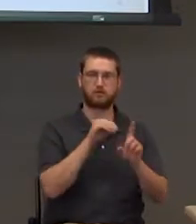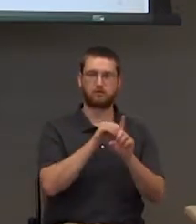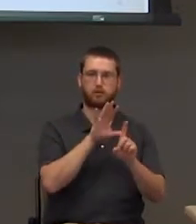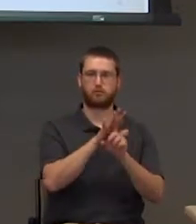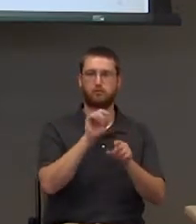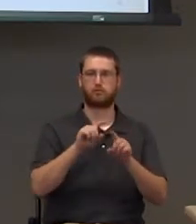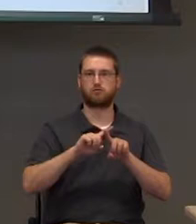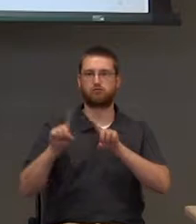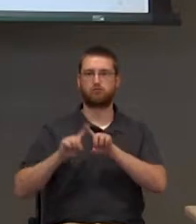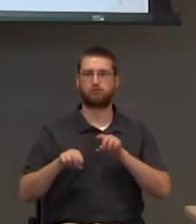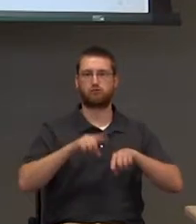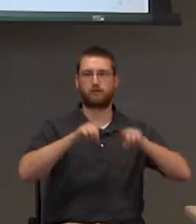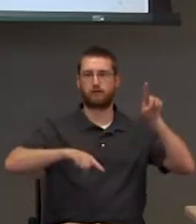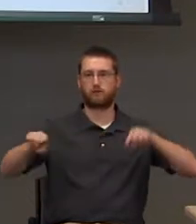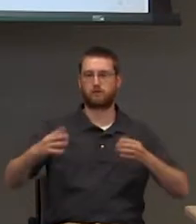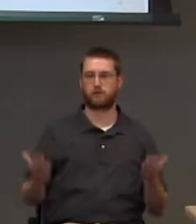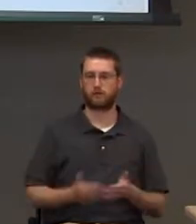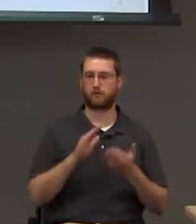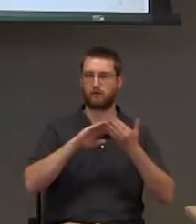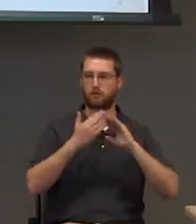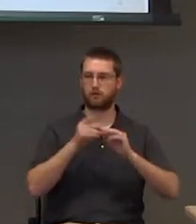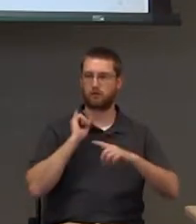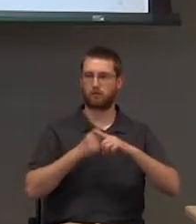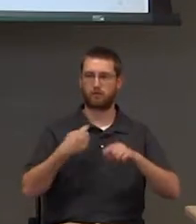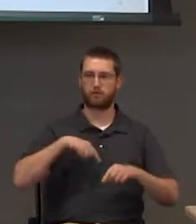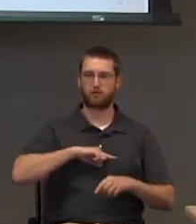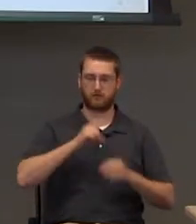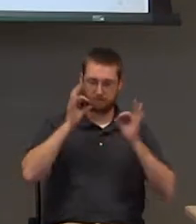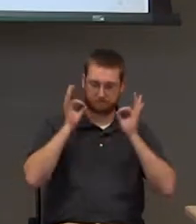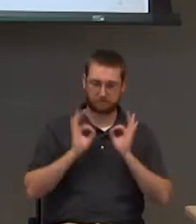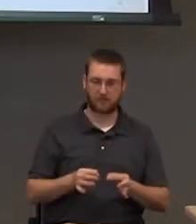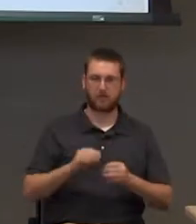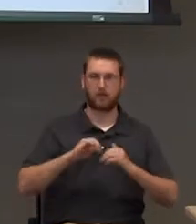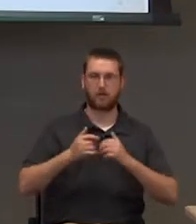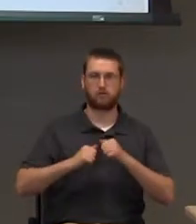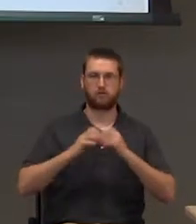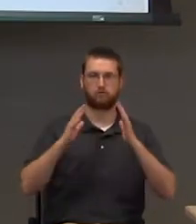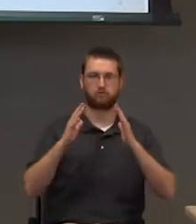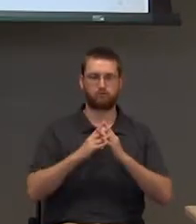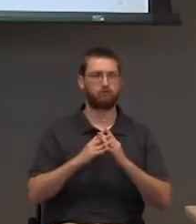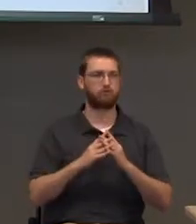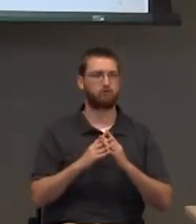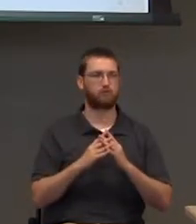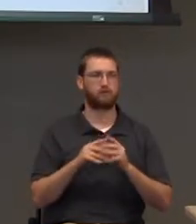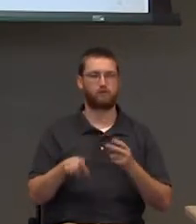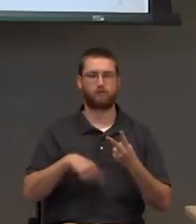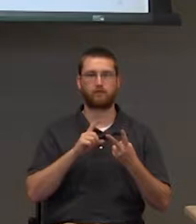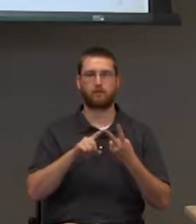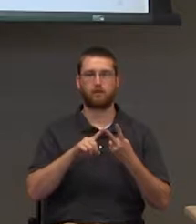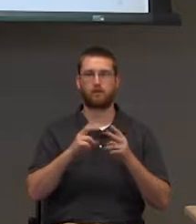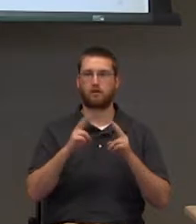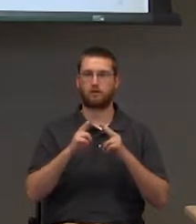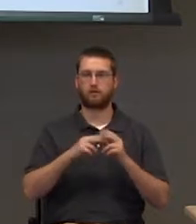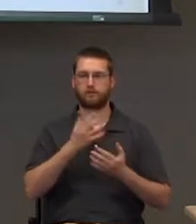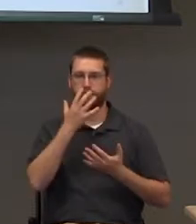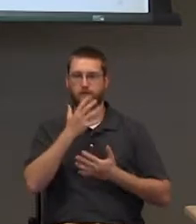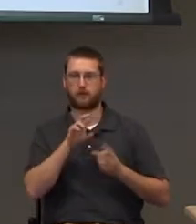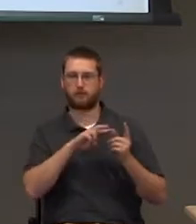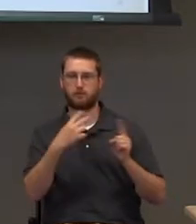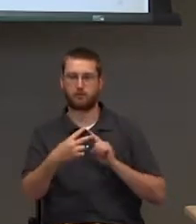here in this community and the fact that we are going to have to be judicious in how we implement this. It also, from a very sobering